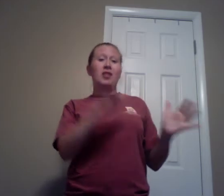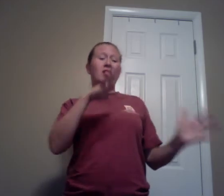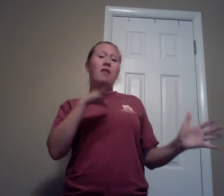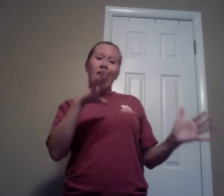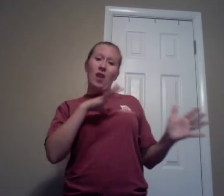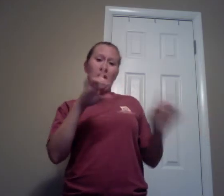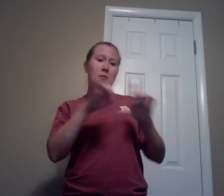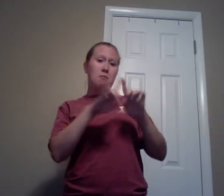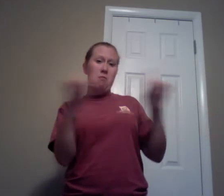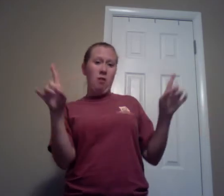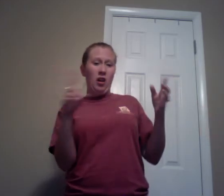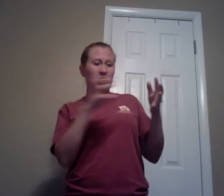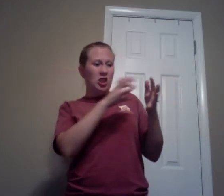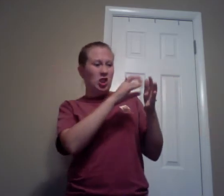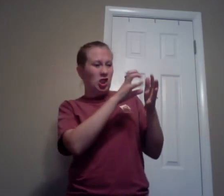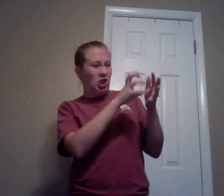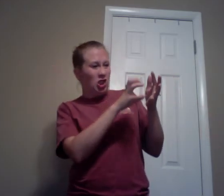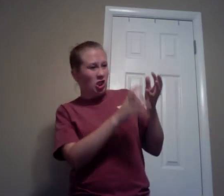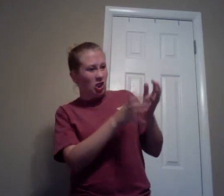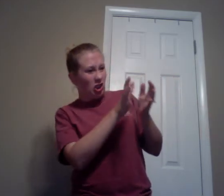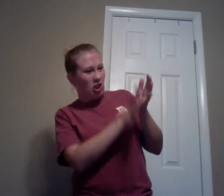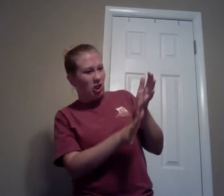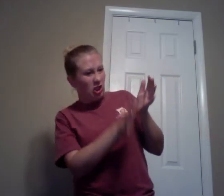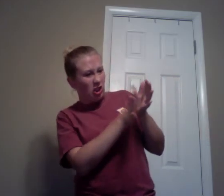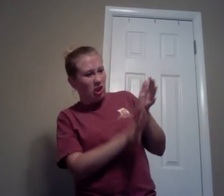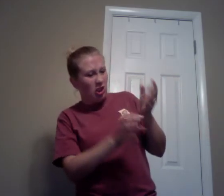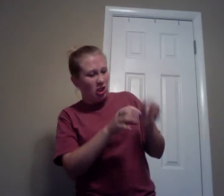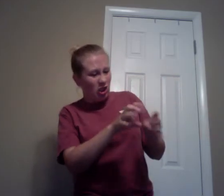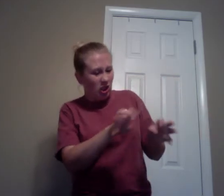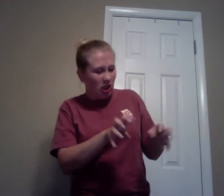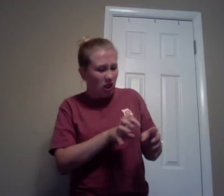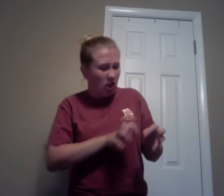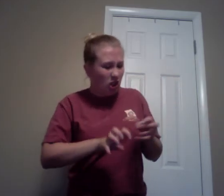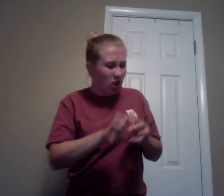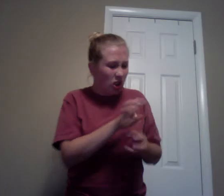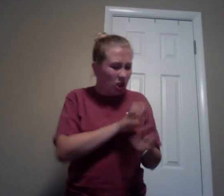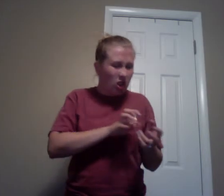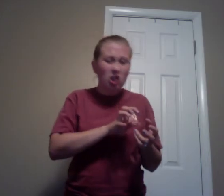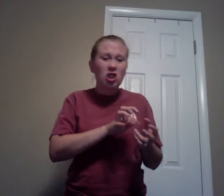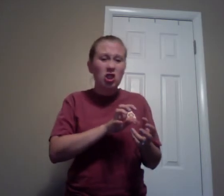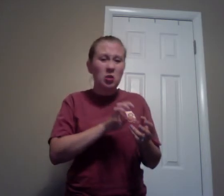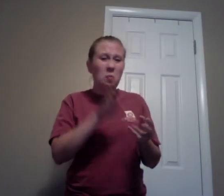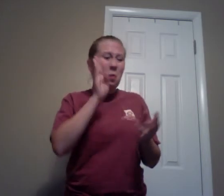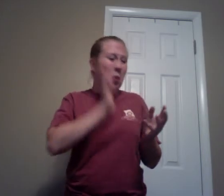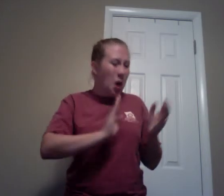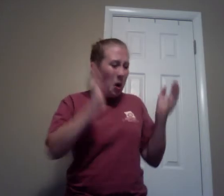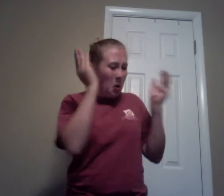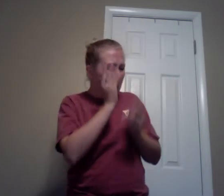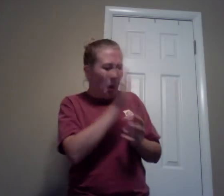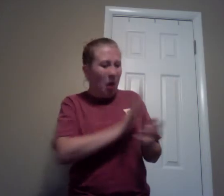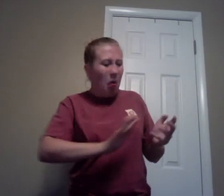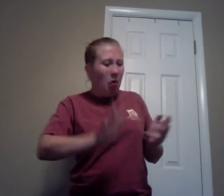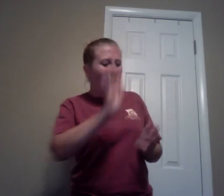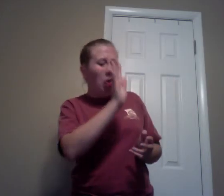are passing brown liquid, call your endoscopy center for instructions, and that will help you to be cleaned out. The other things